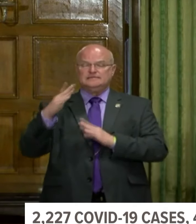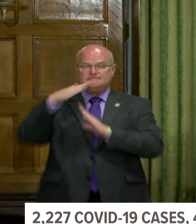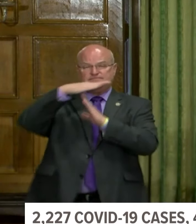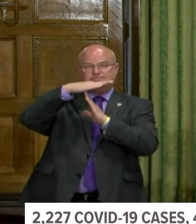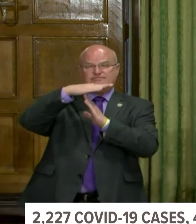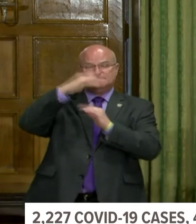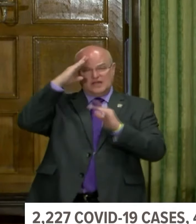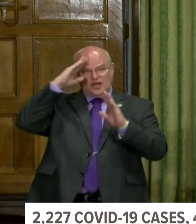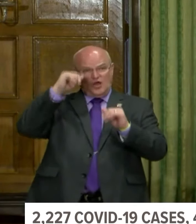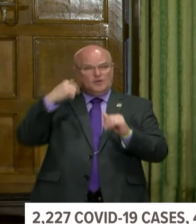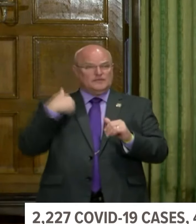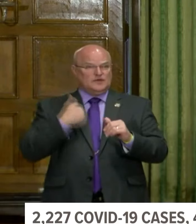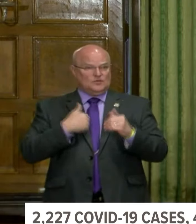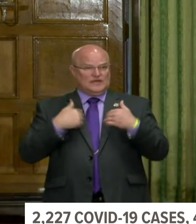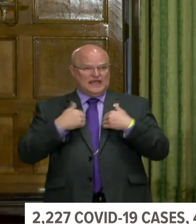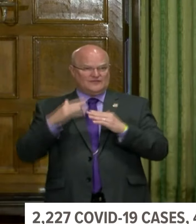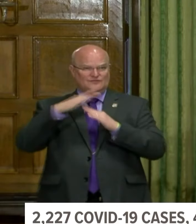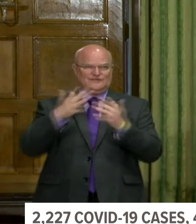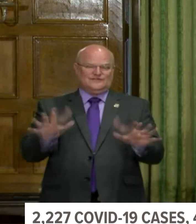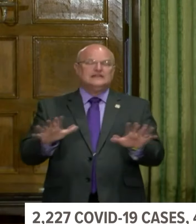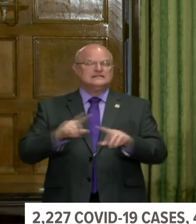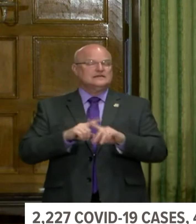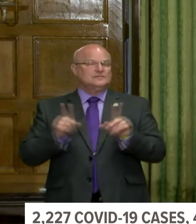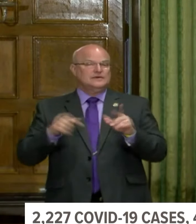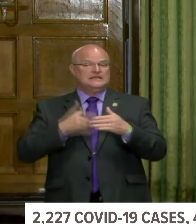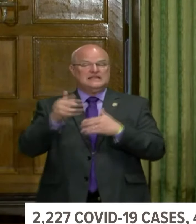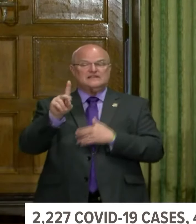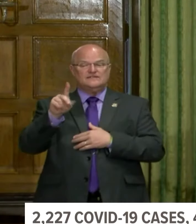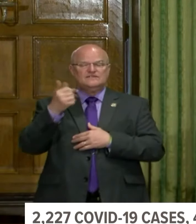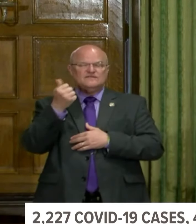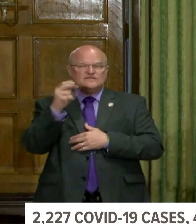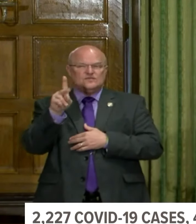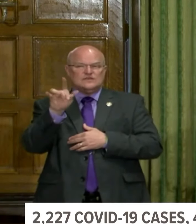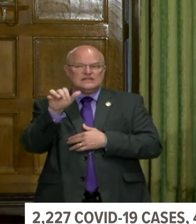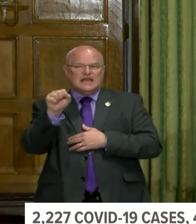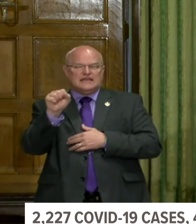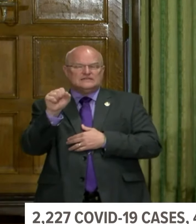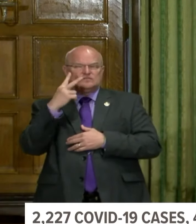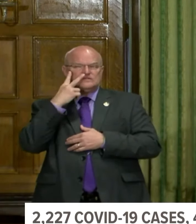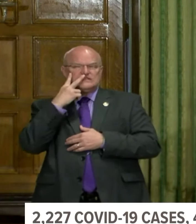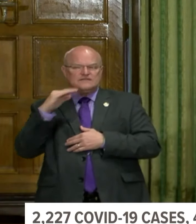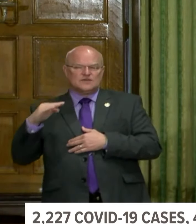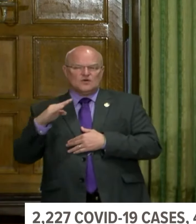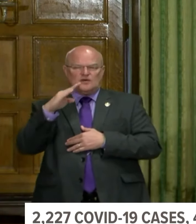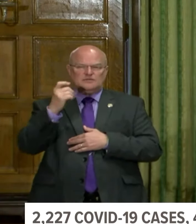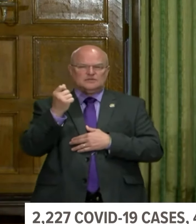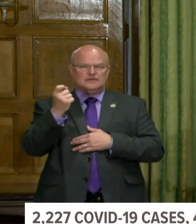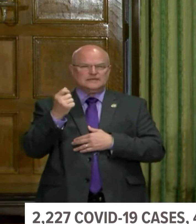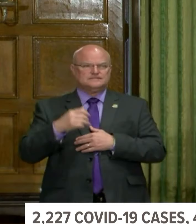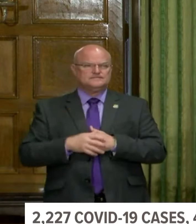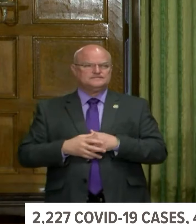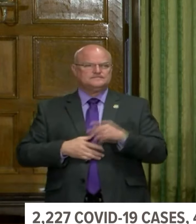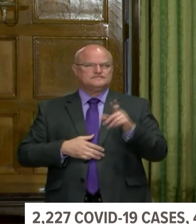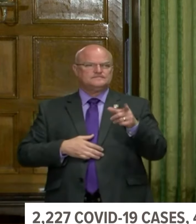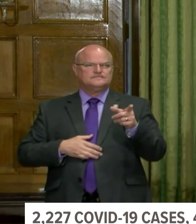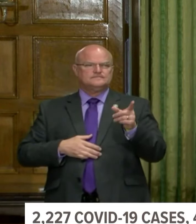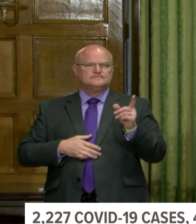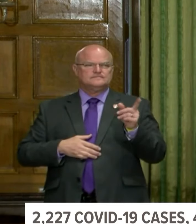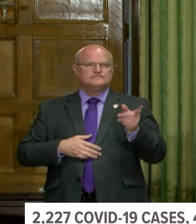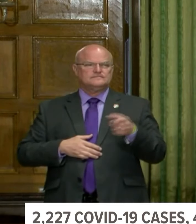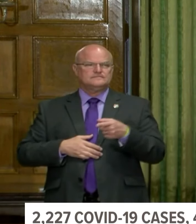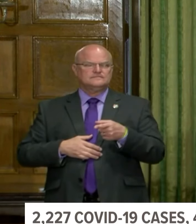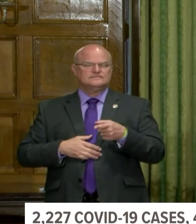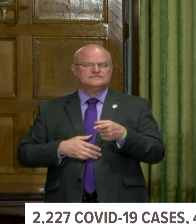hope that we have reached it, but the next couple of days we'll probably see cases go up a little bit. Yes? Governor,